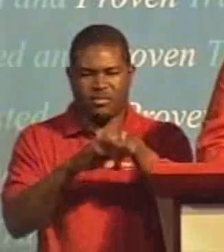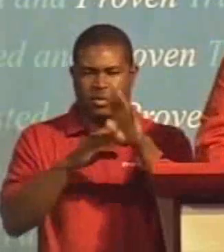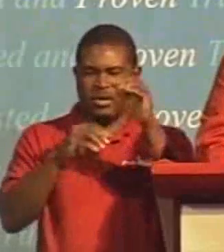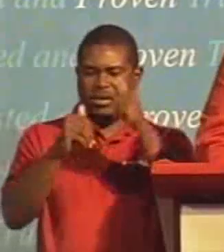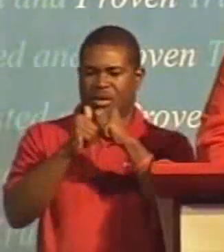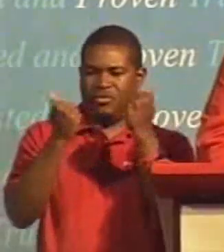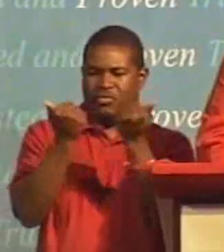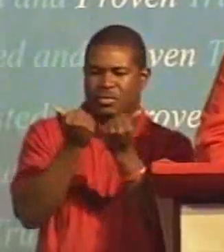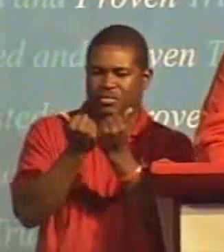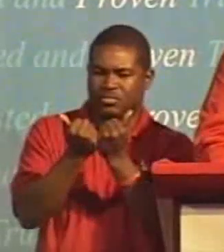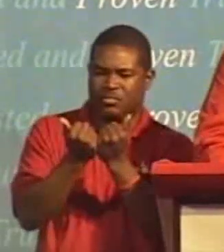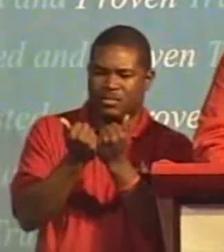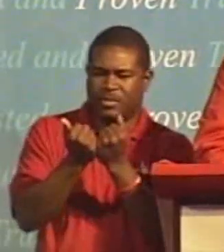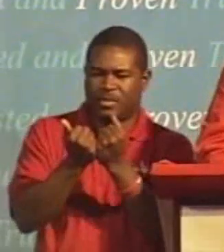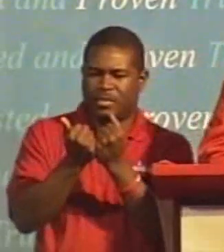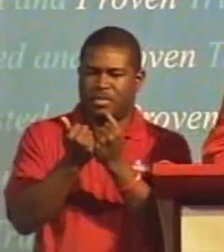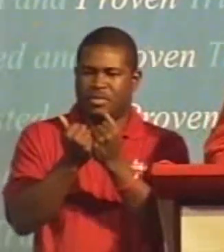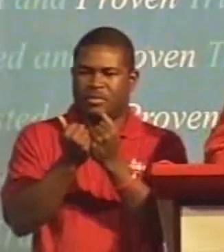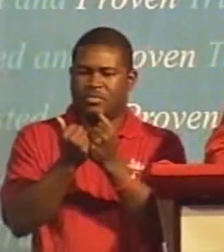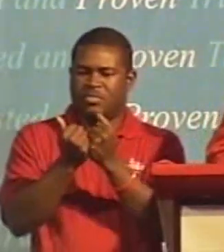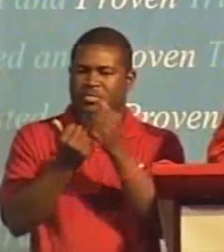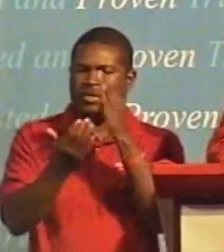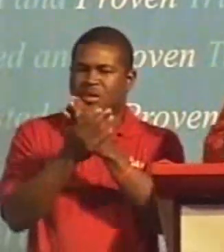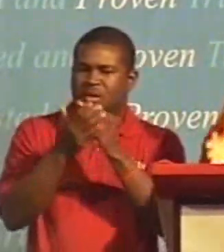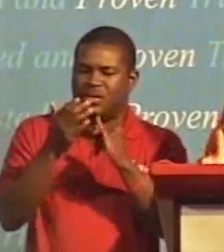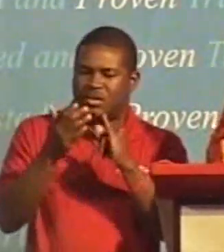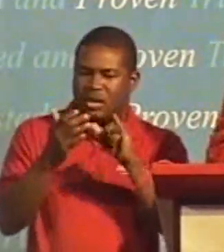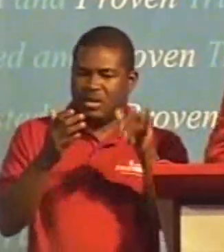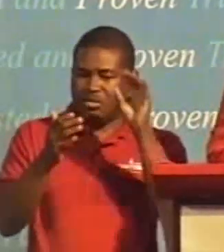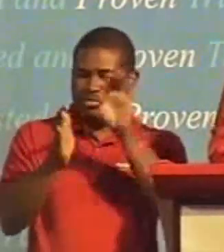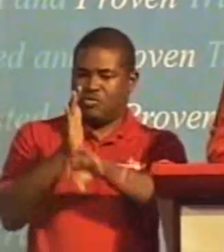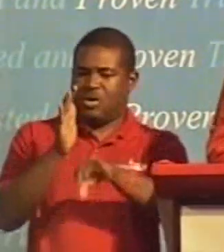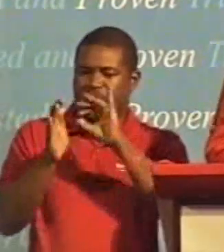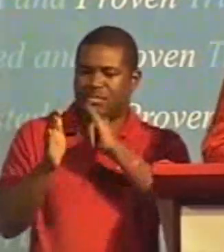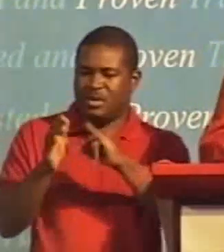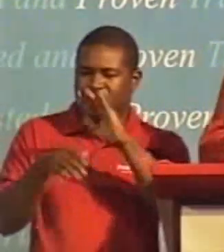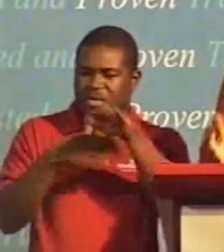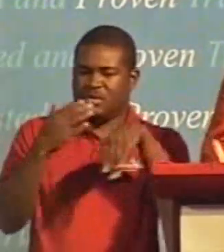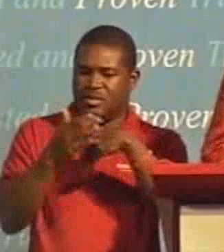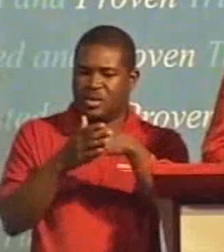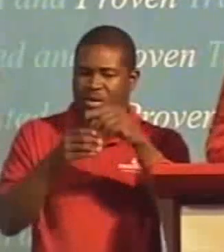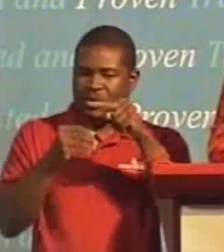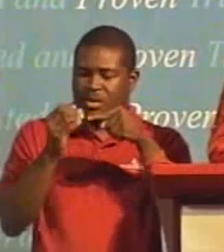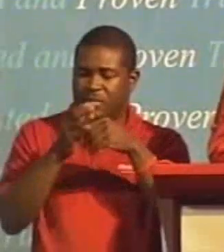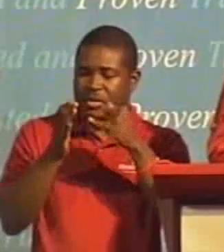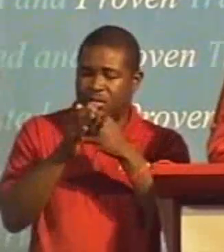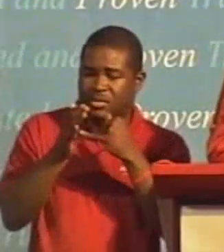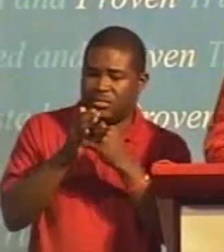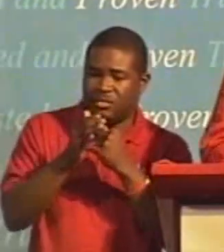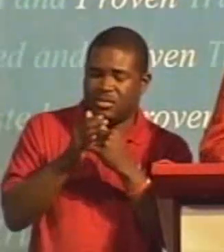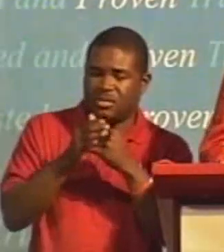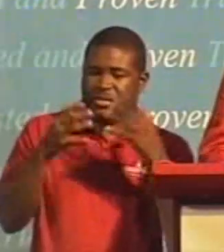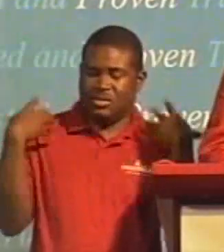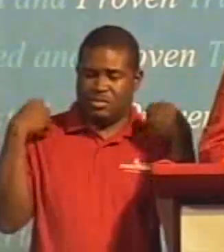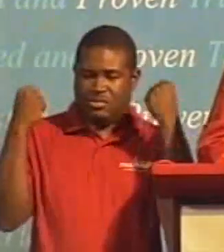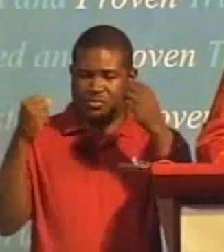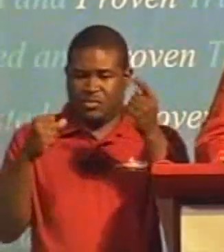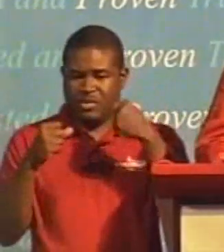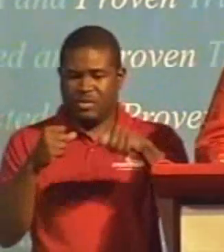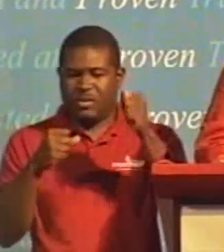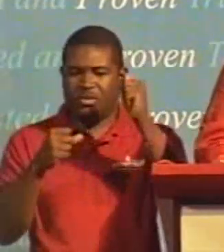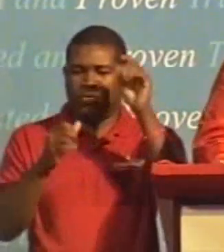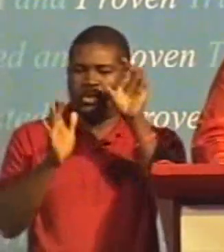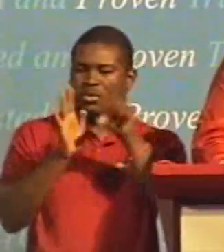Cutting crime is all encompassing. It includes legislative reform, legal and judicial enhancement, strengthening the hand of law